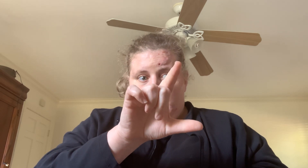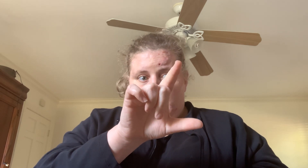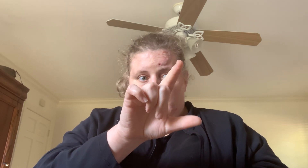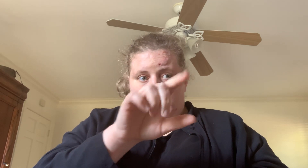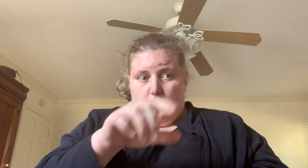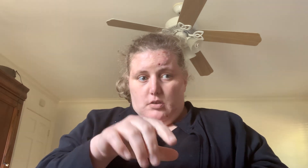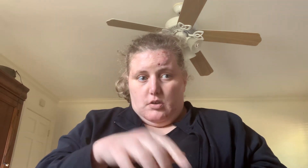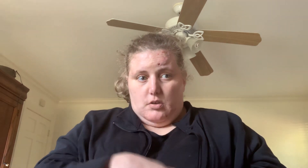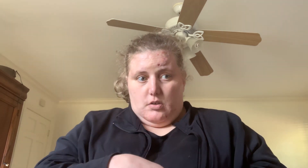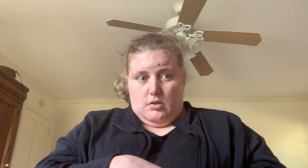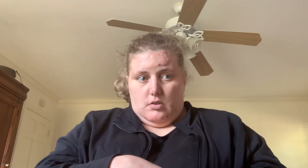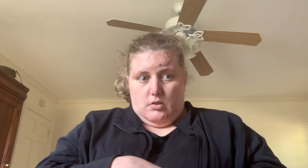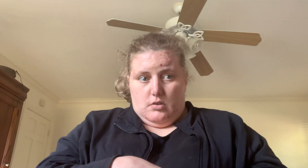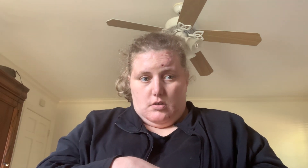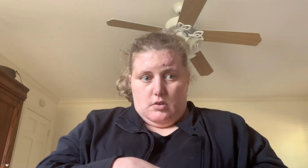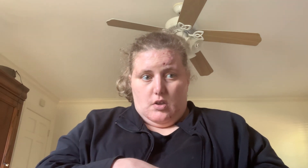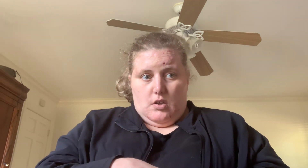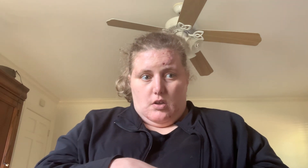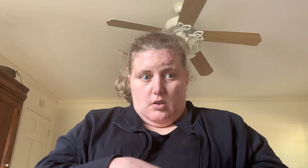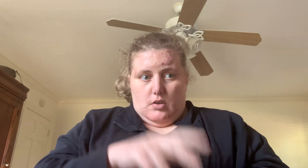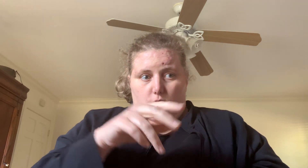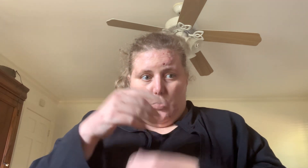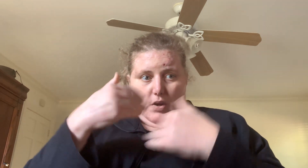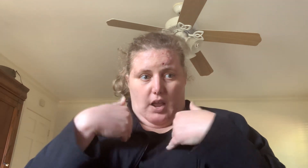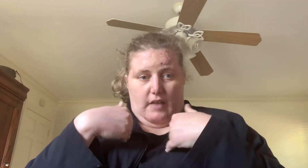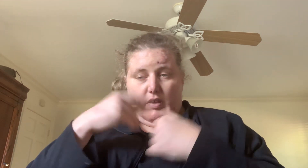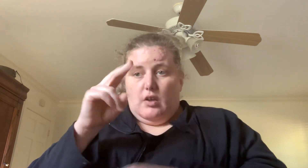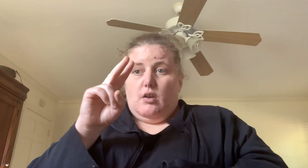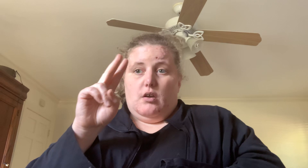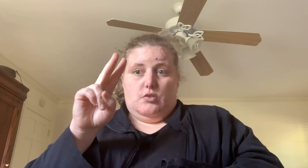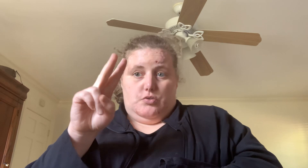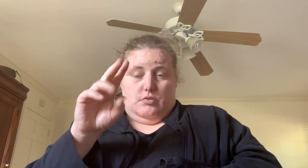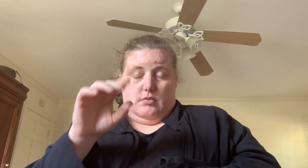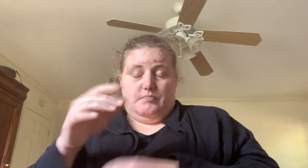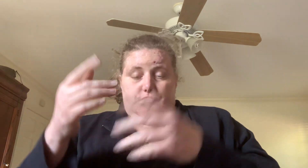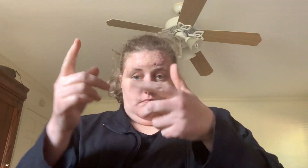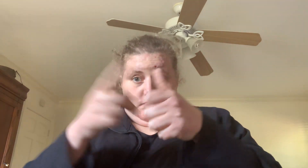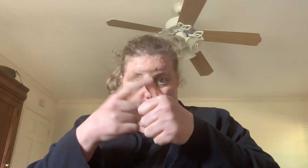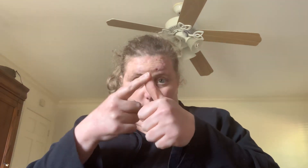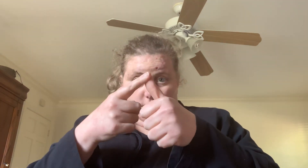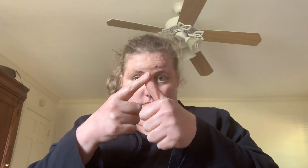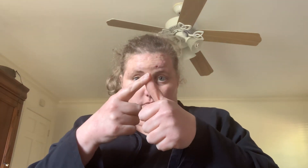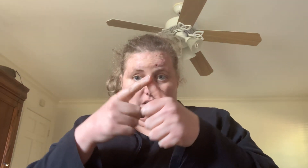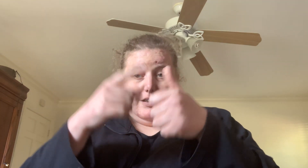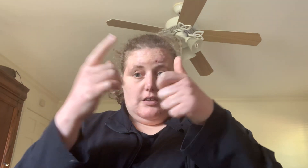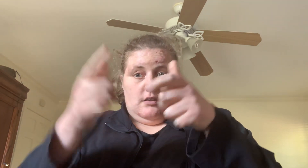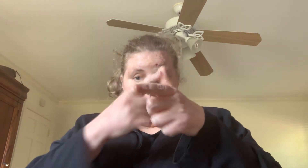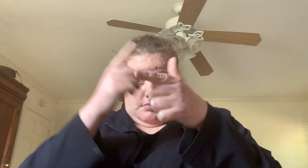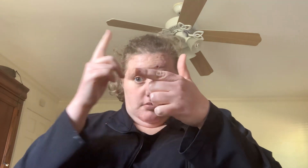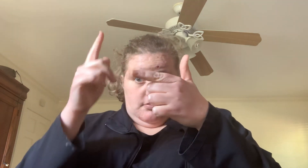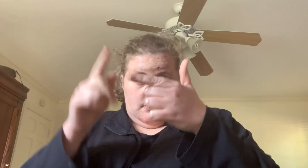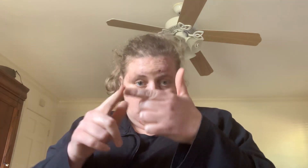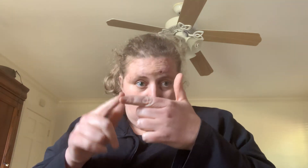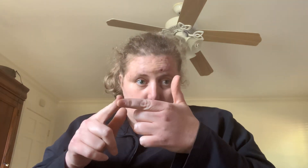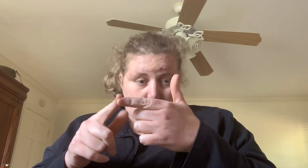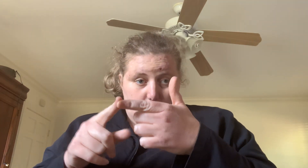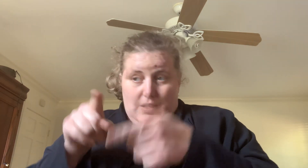HCl. That's the first part. Now we know we need to convert this answer